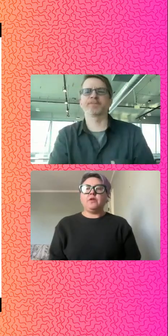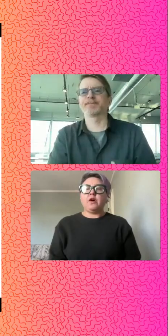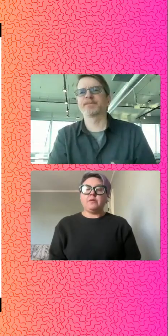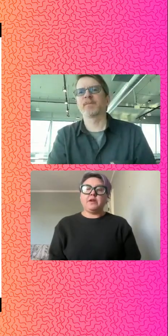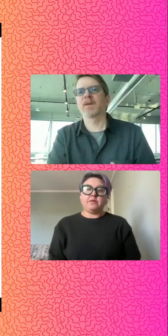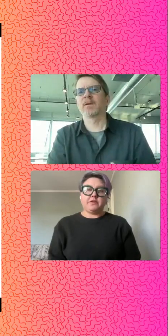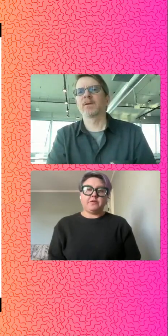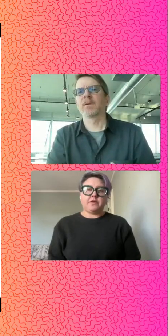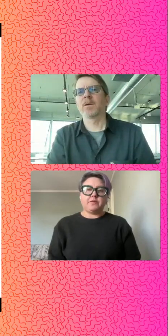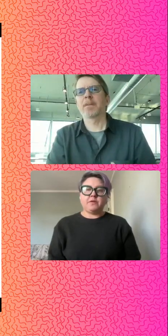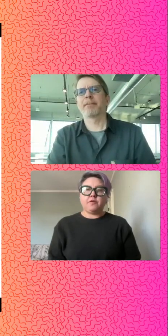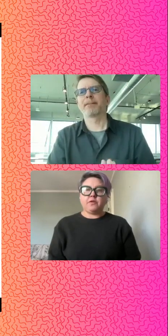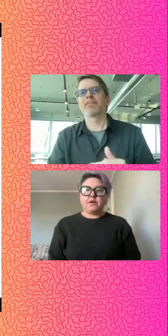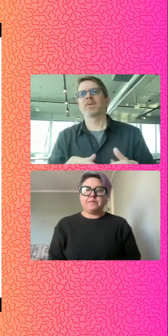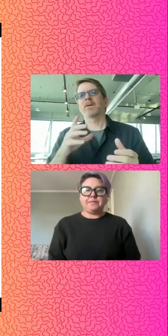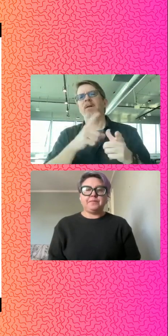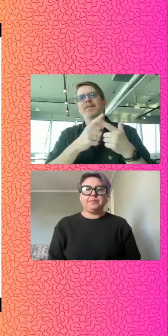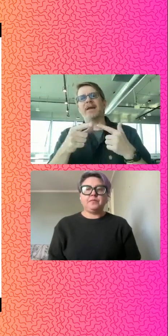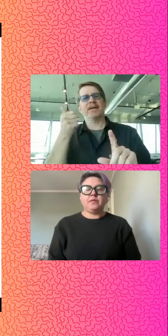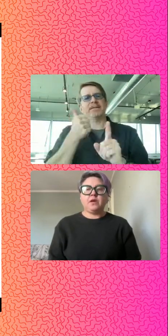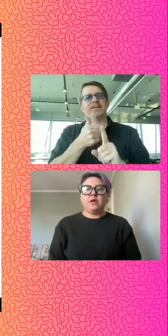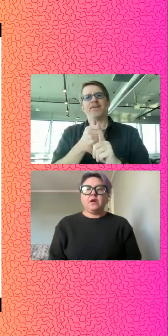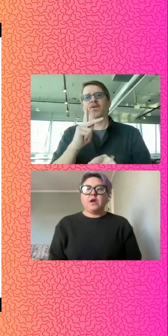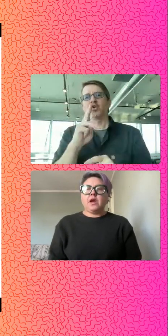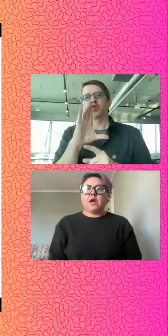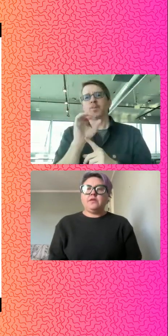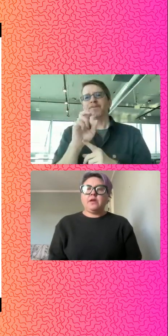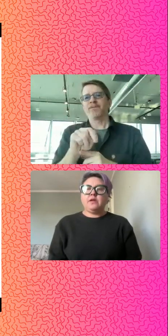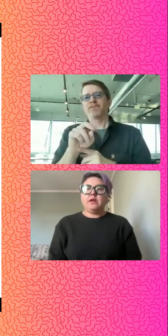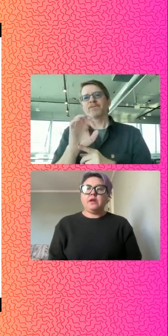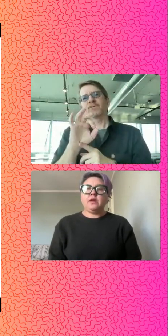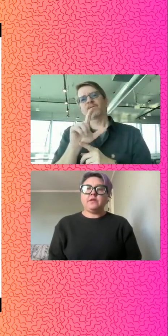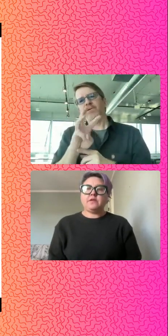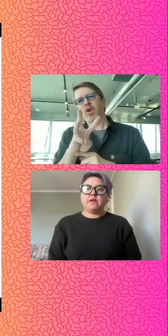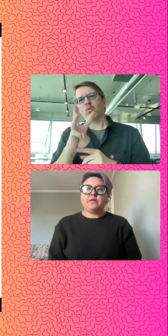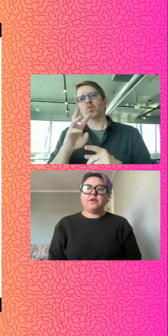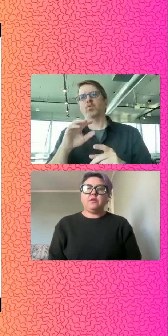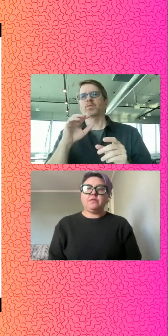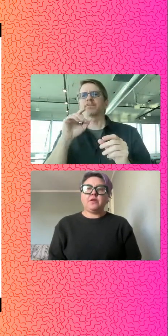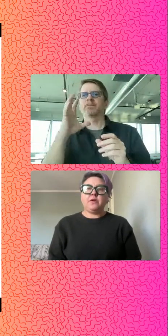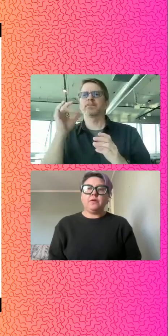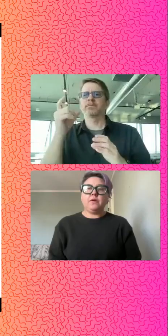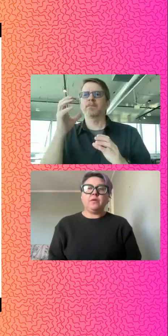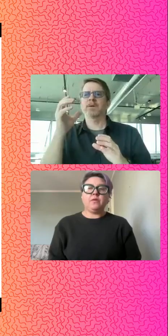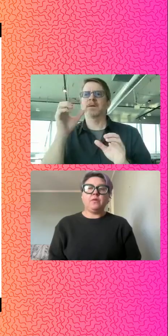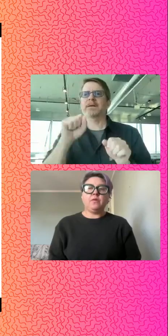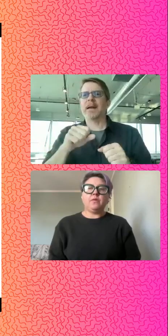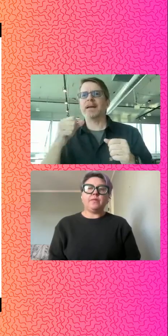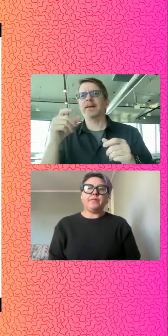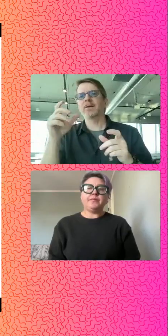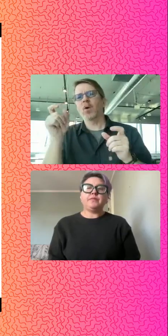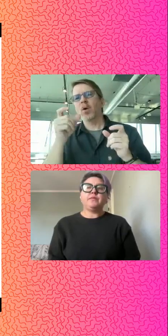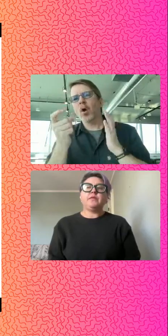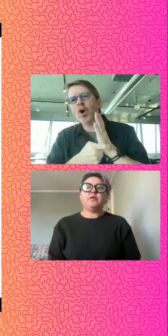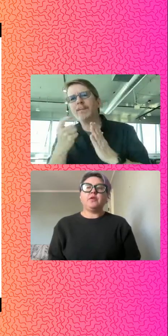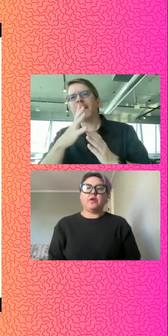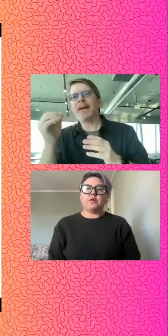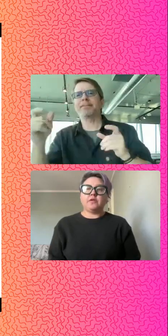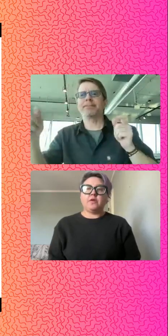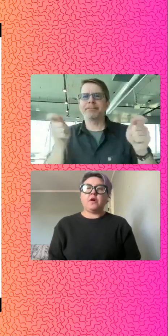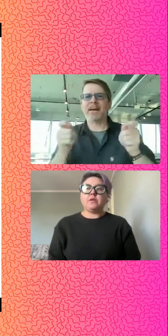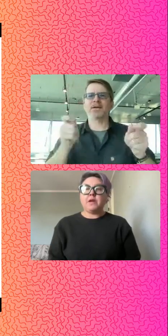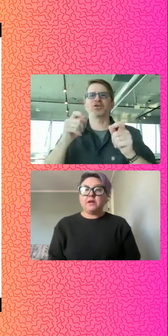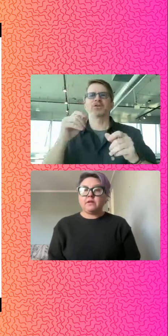Wanting to automate as much as possible, of course, right? And then in and of itself, Kubeflow